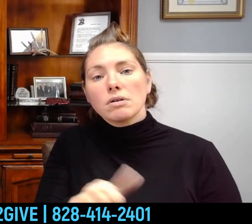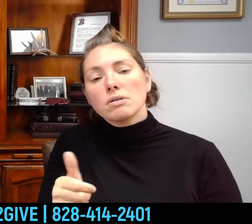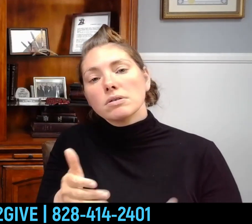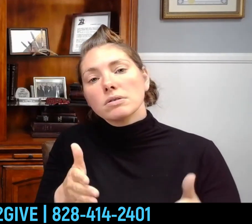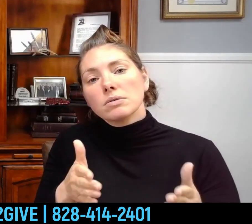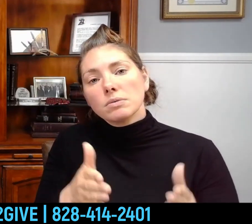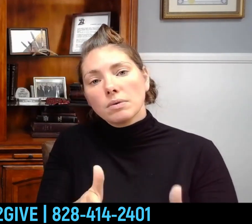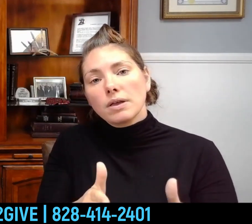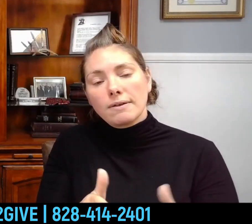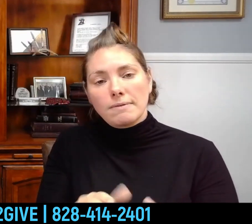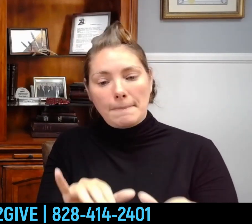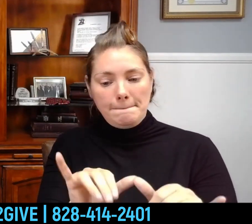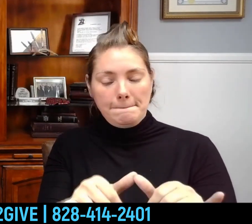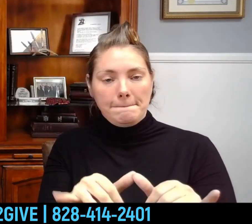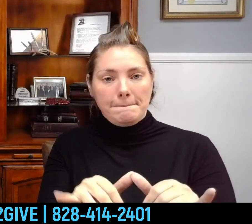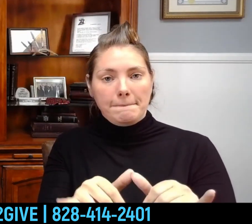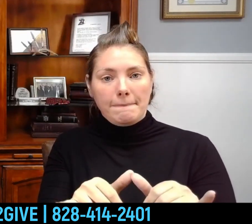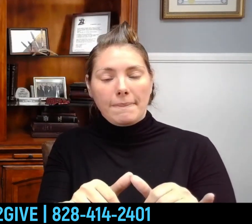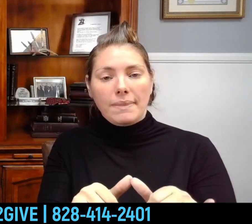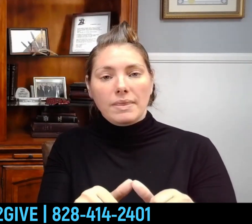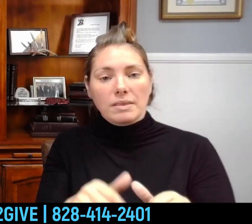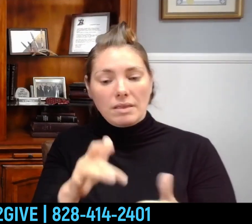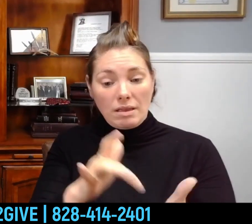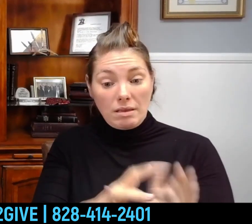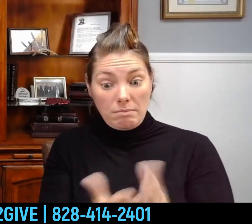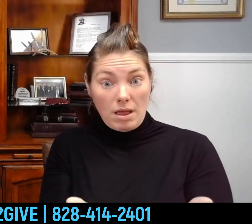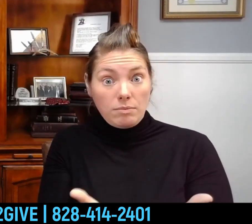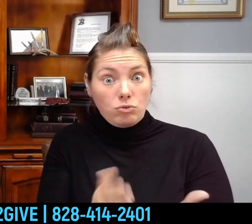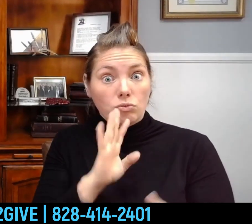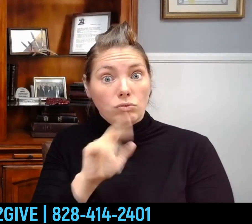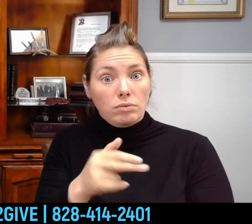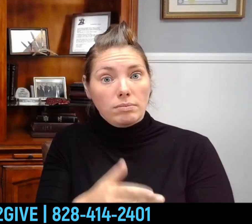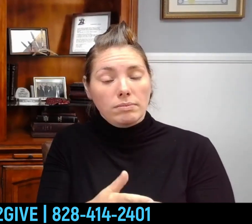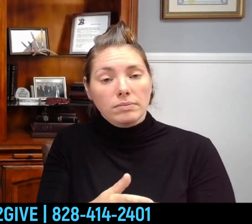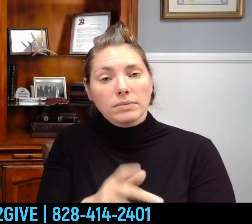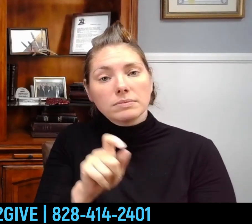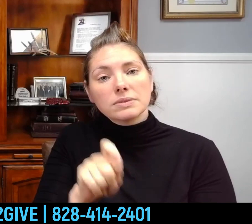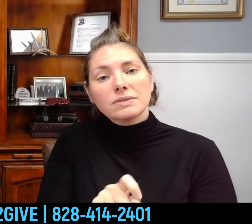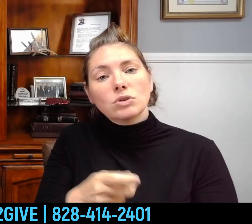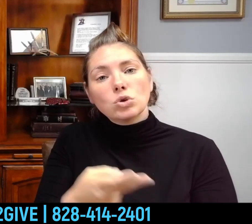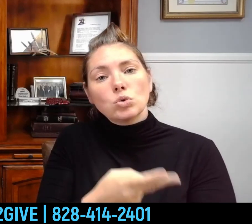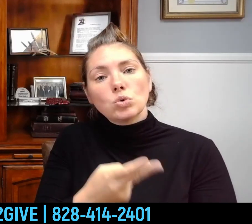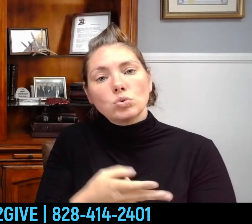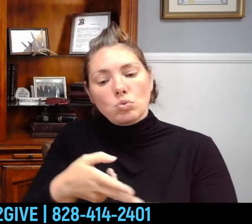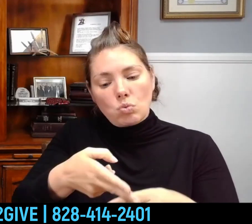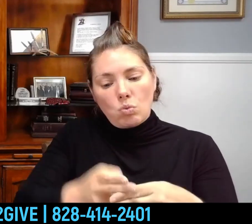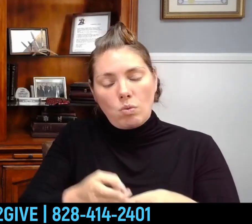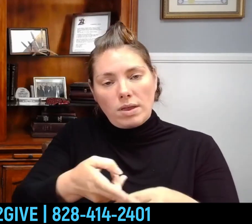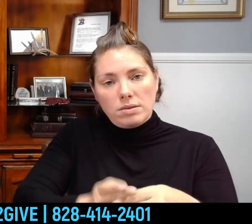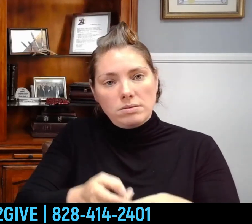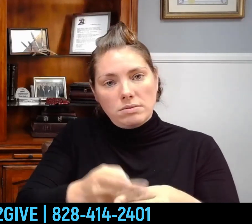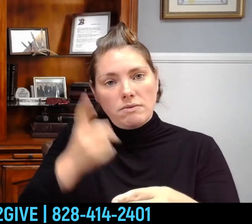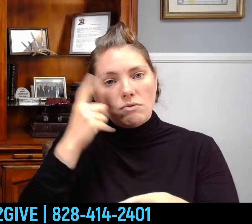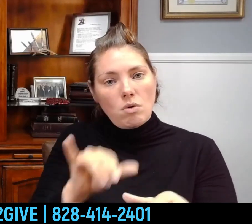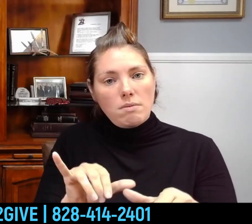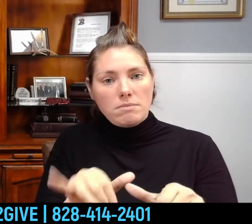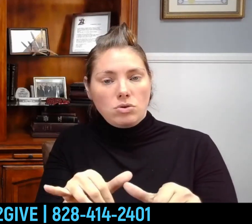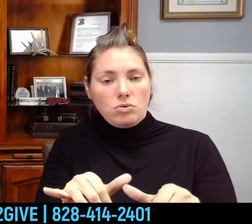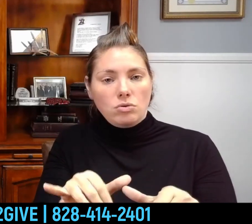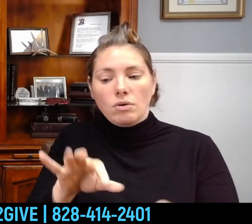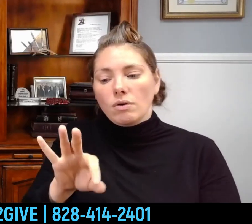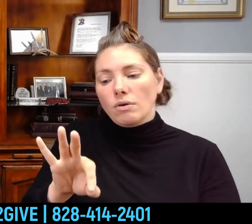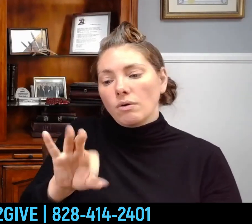of measurement in the Bible specifically, they used weights to measure out